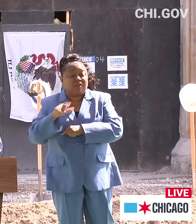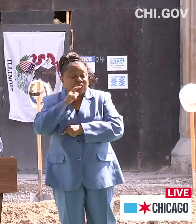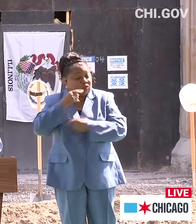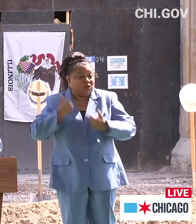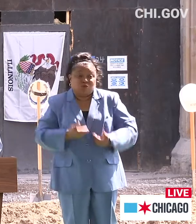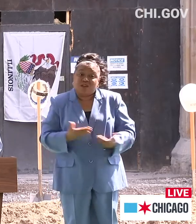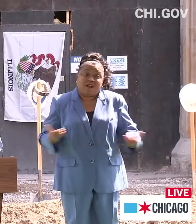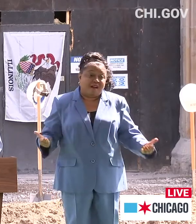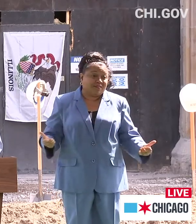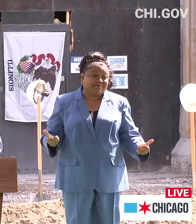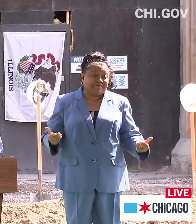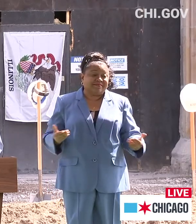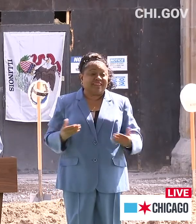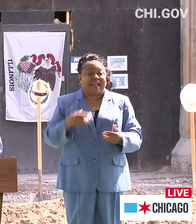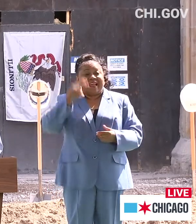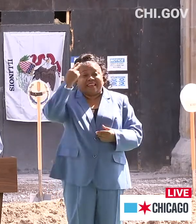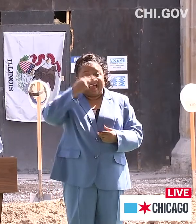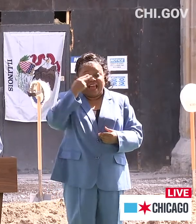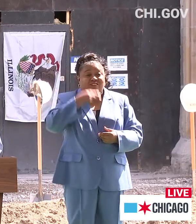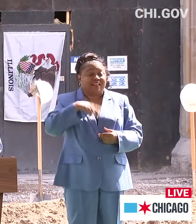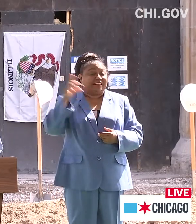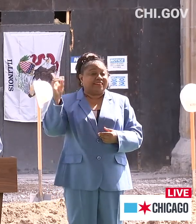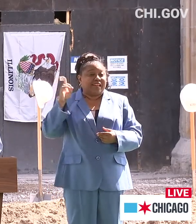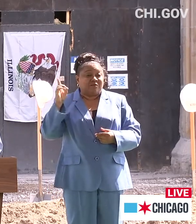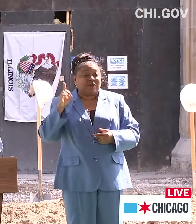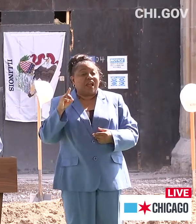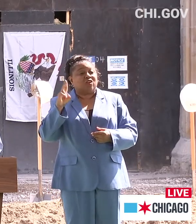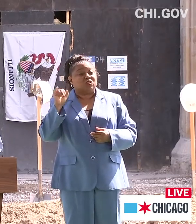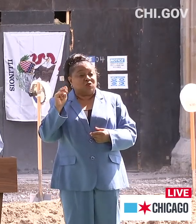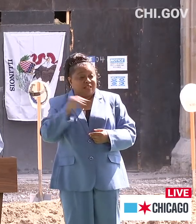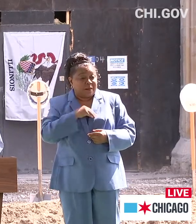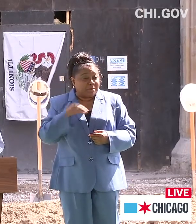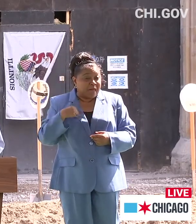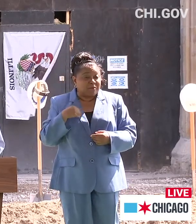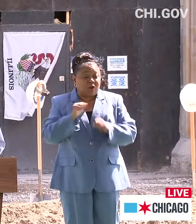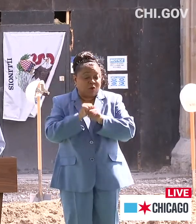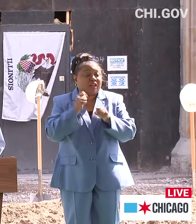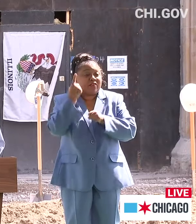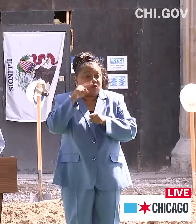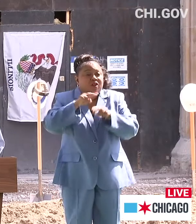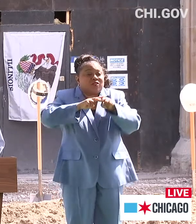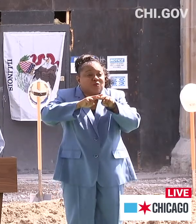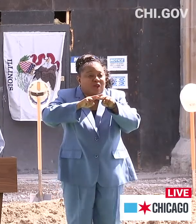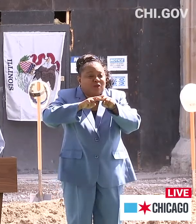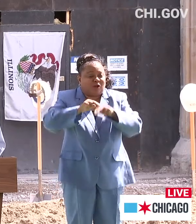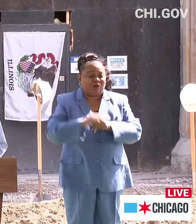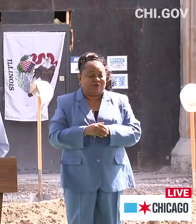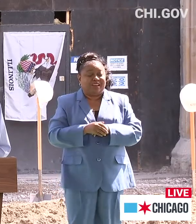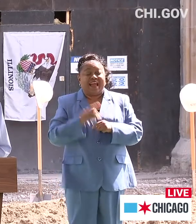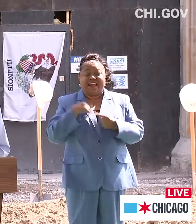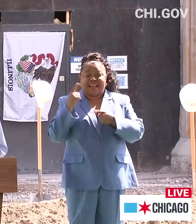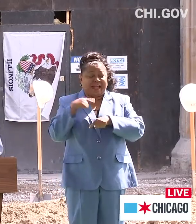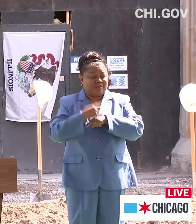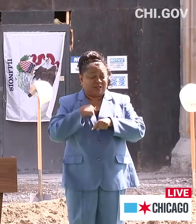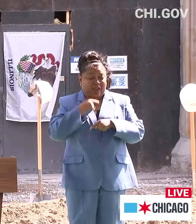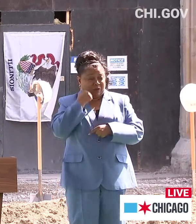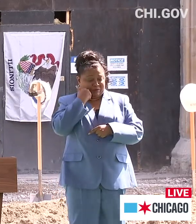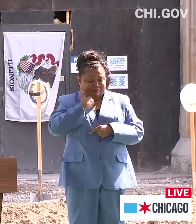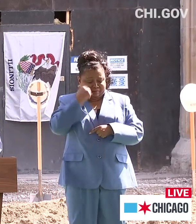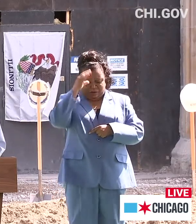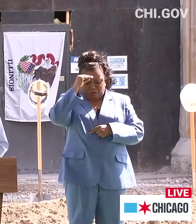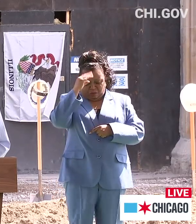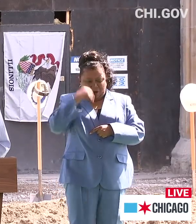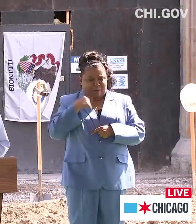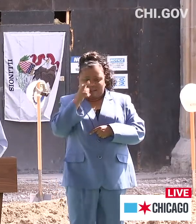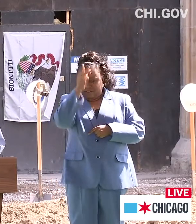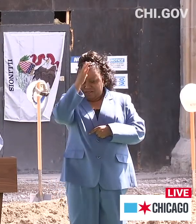we were. Catholics, Democrats, union members, and working for the railroad. And there came a day when I was a little boy, and my